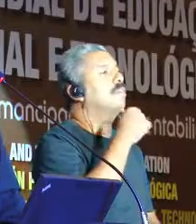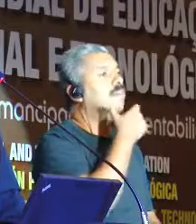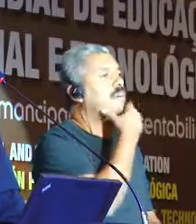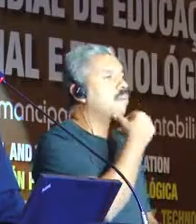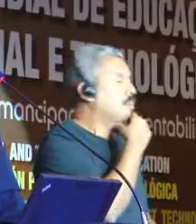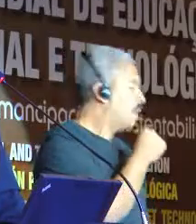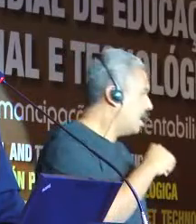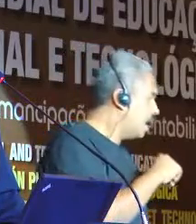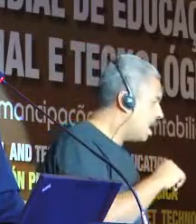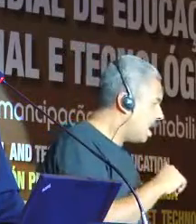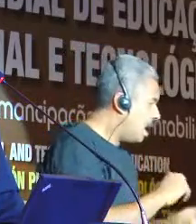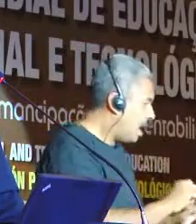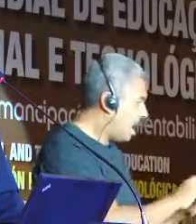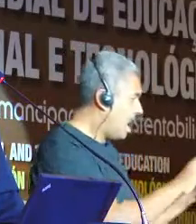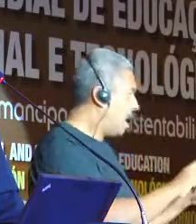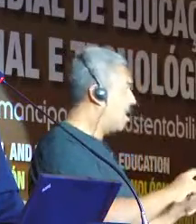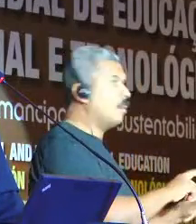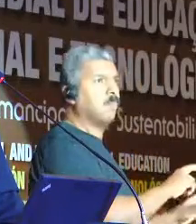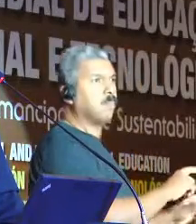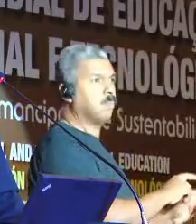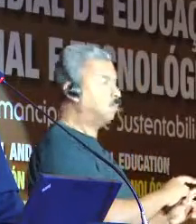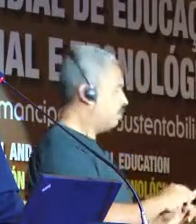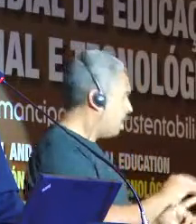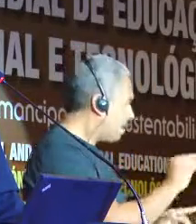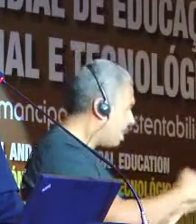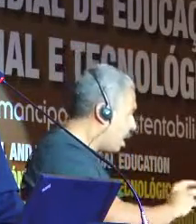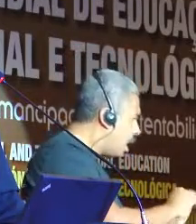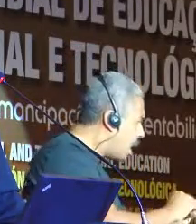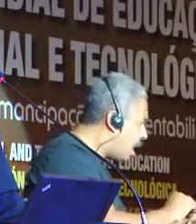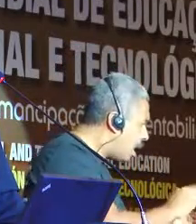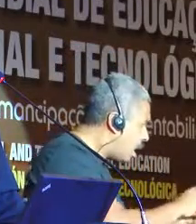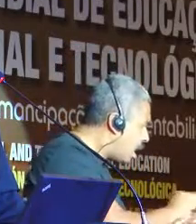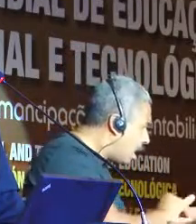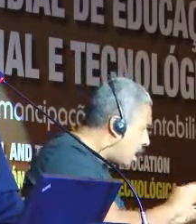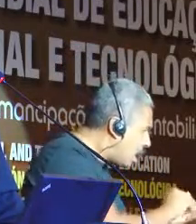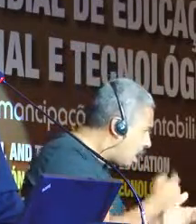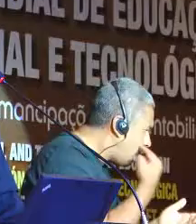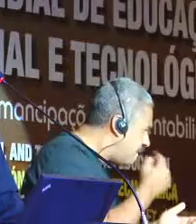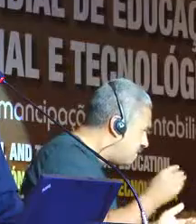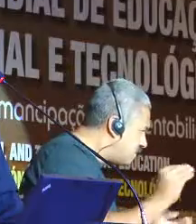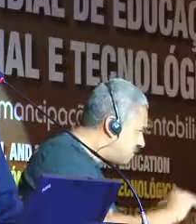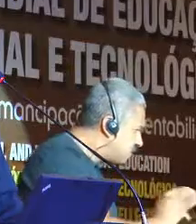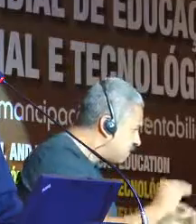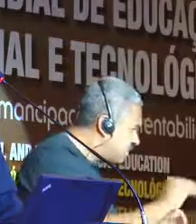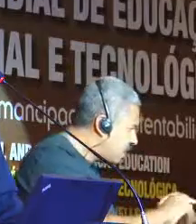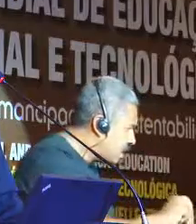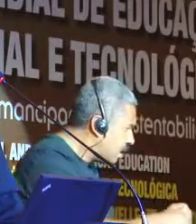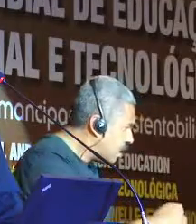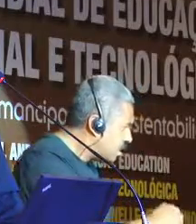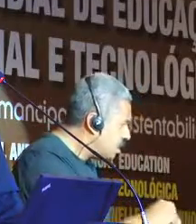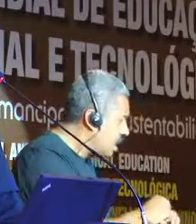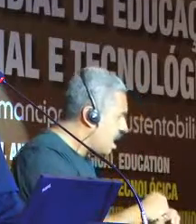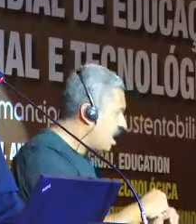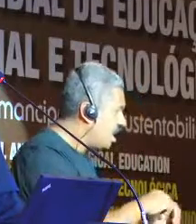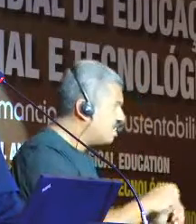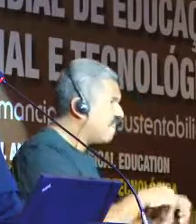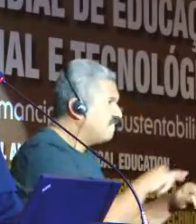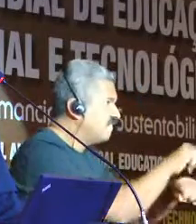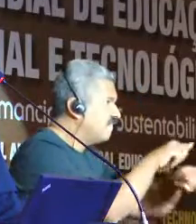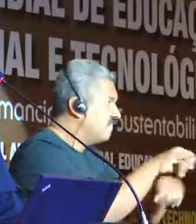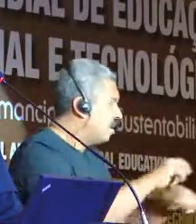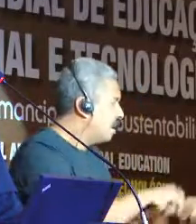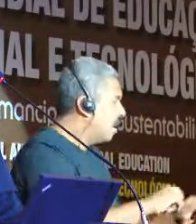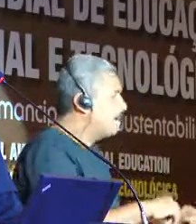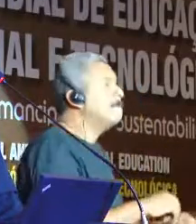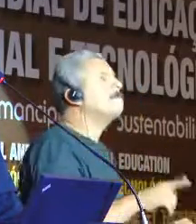writing device drivers at the age of 15. And now he's doing graduate level work at the